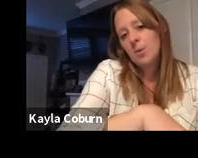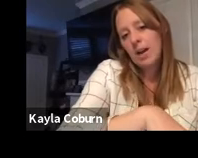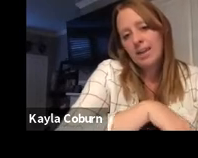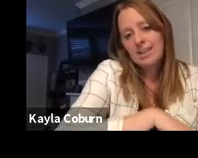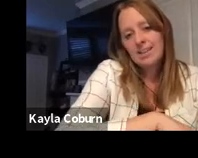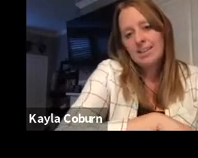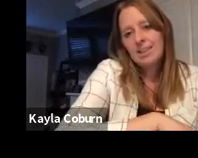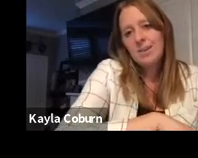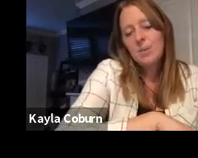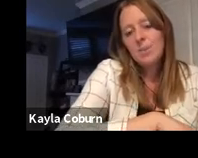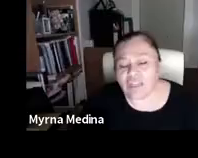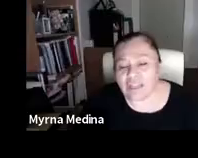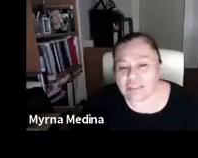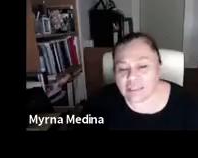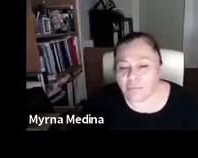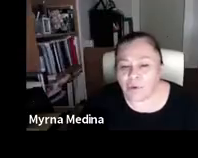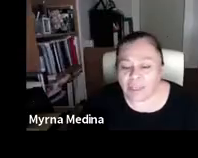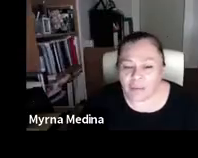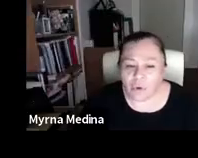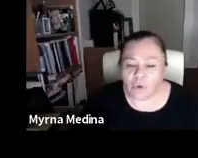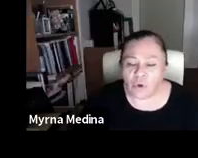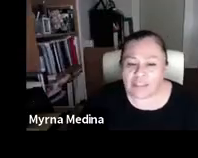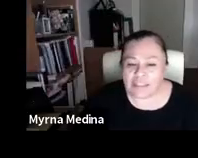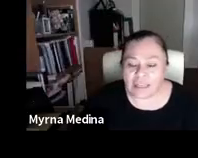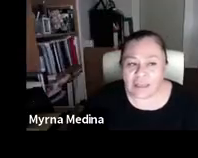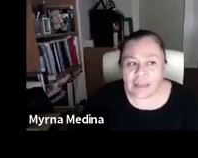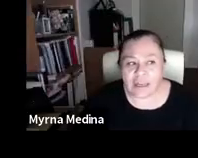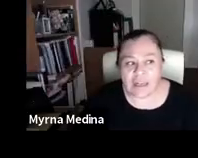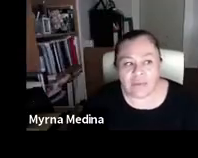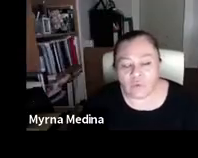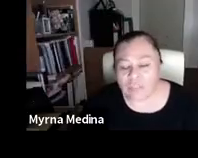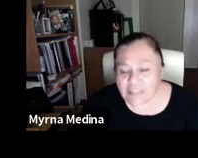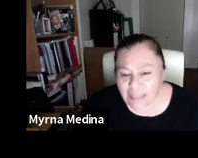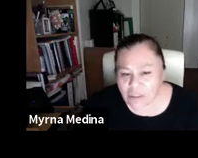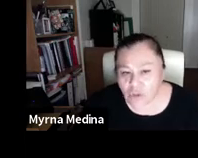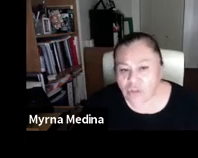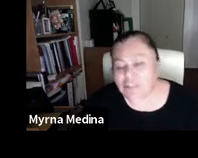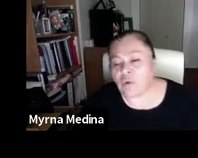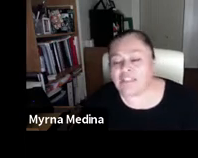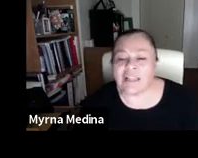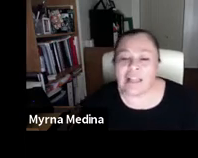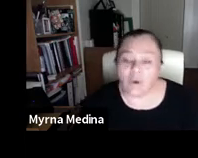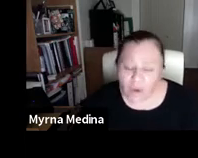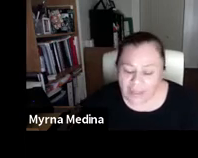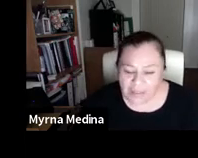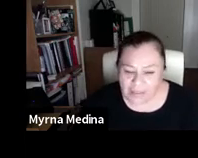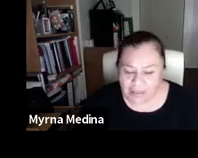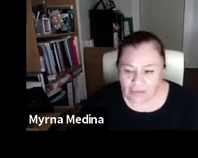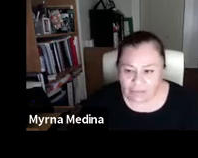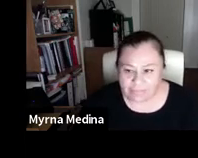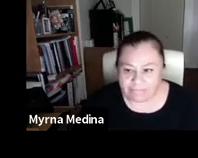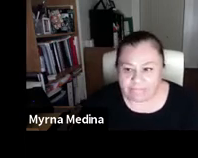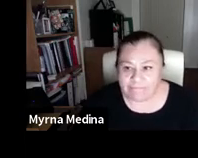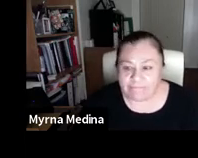for a break. Eso quiere decir, por ejemplo, no les den un descanso si no es la hora de